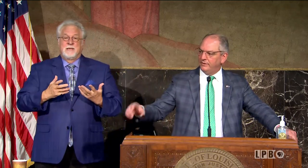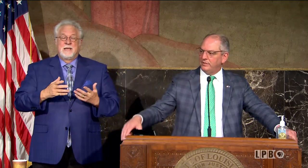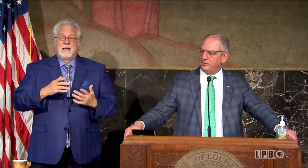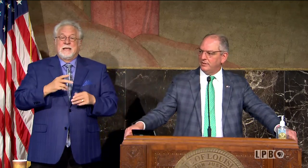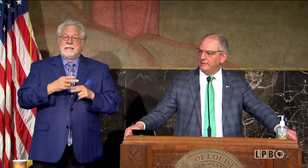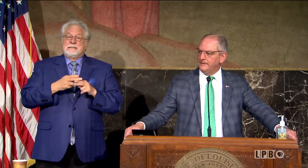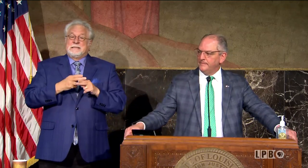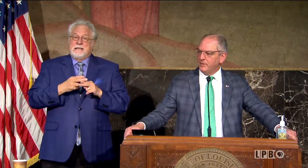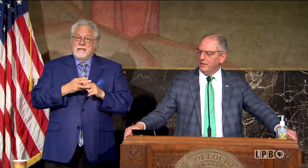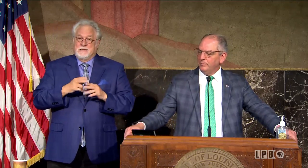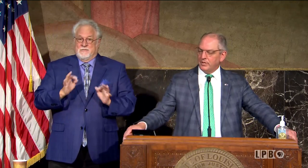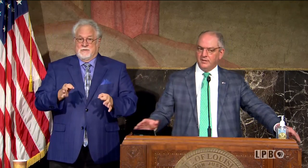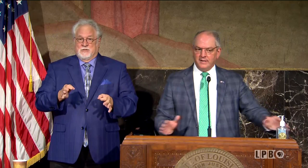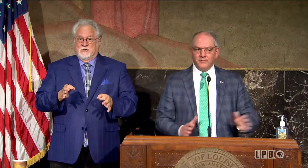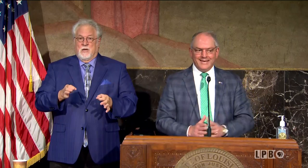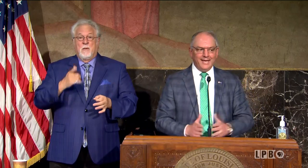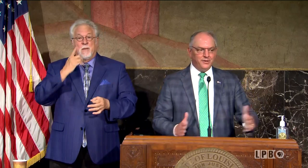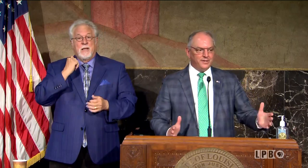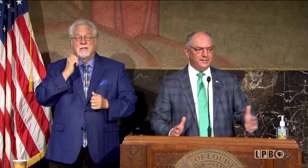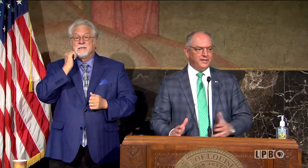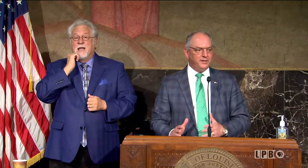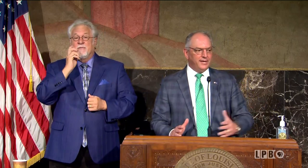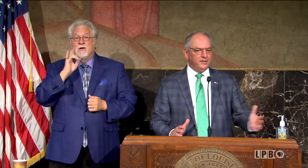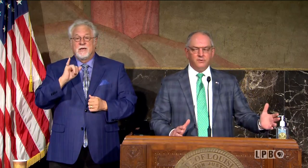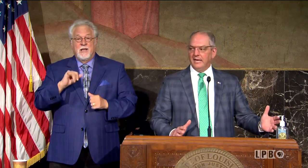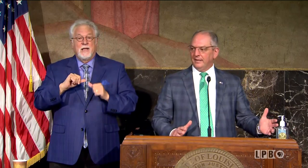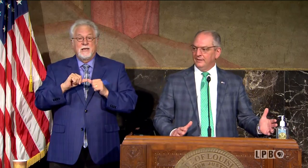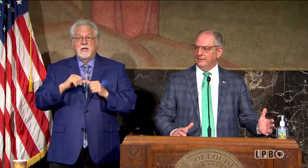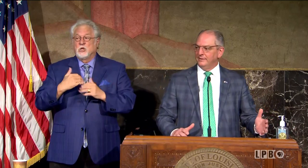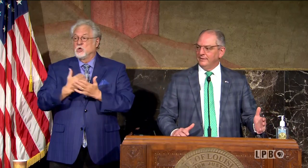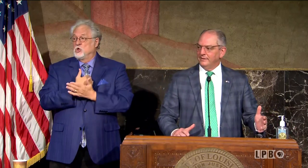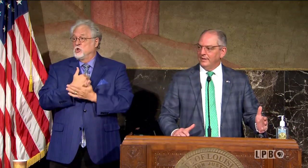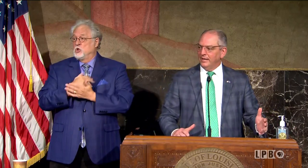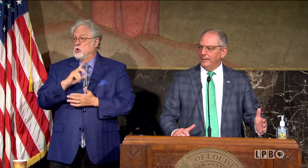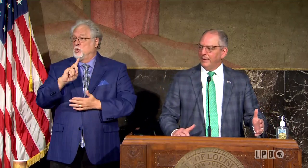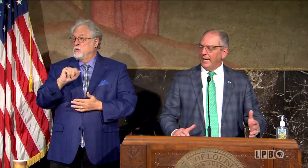tentative decision, because every day you continue to get new data.